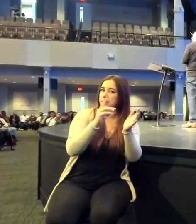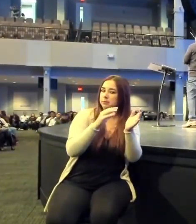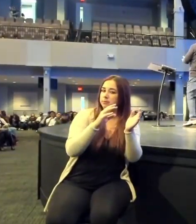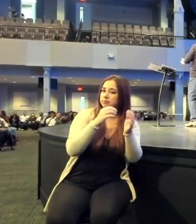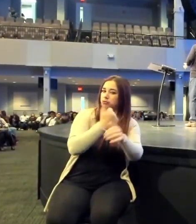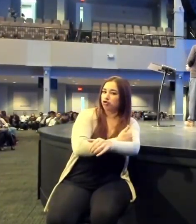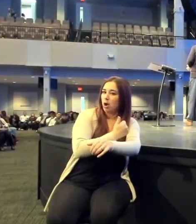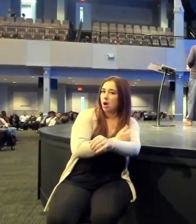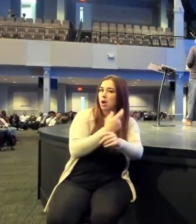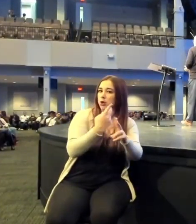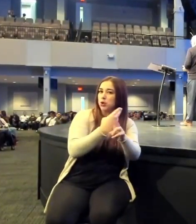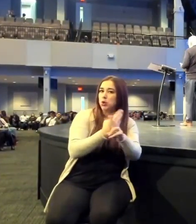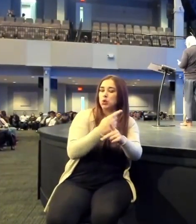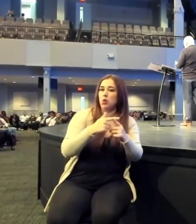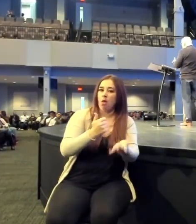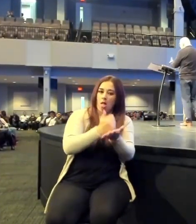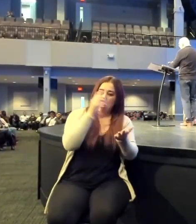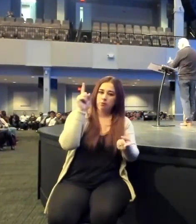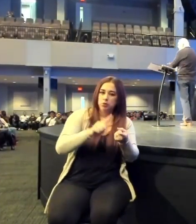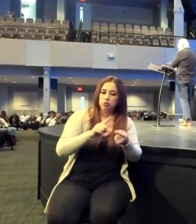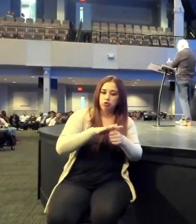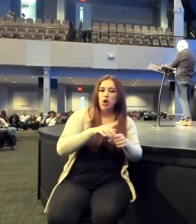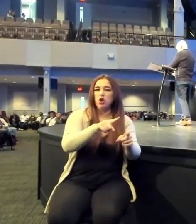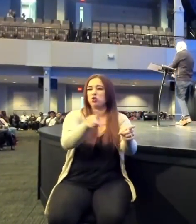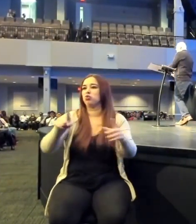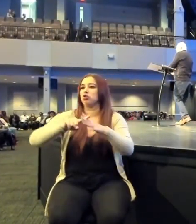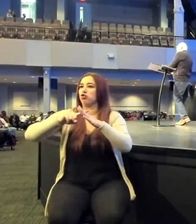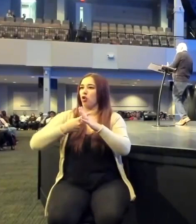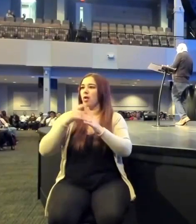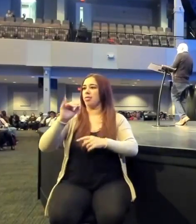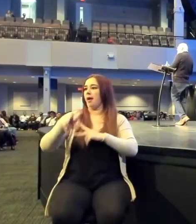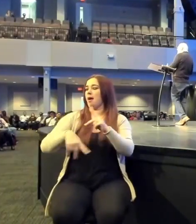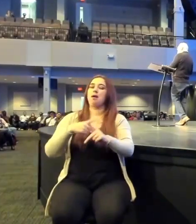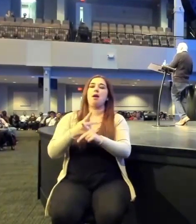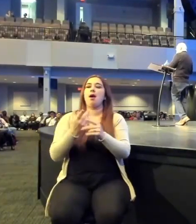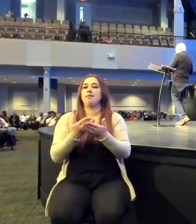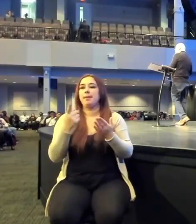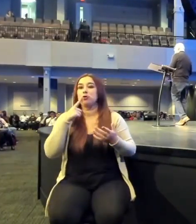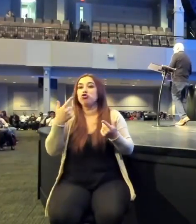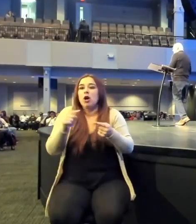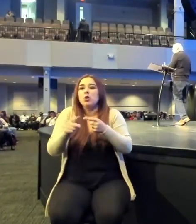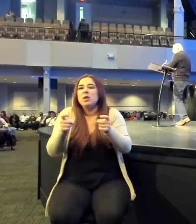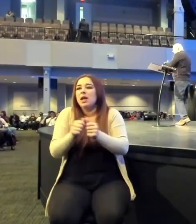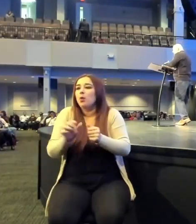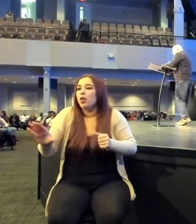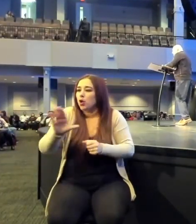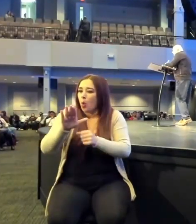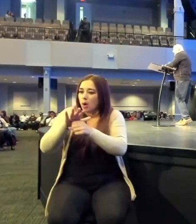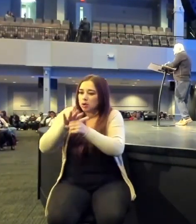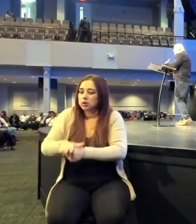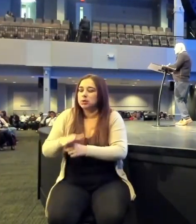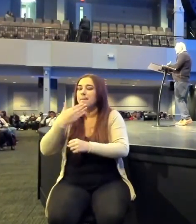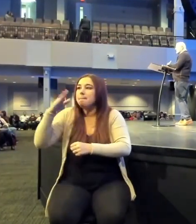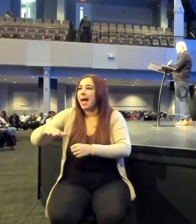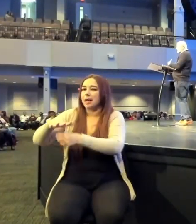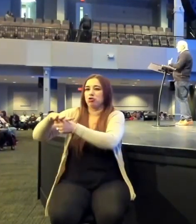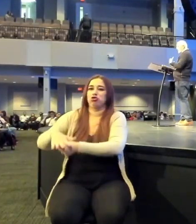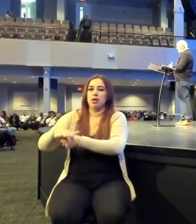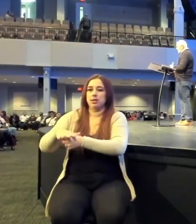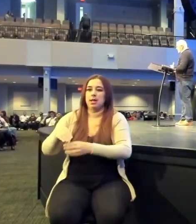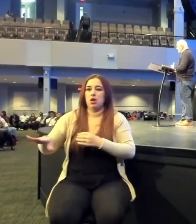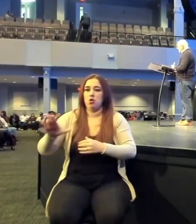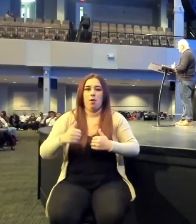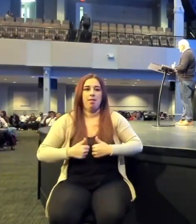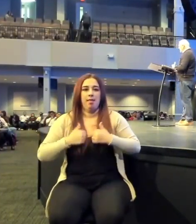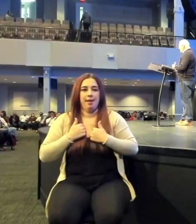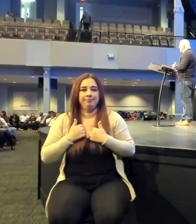of what would be good for you. And so you begin that pattern in your life because you're trying to deal with your distress, your bad stress in your